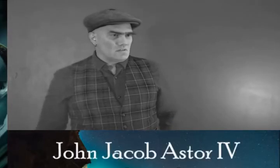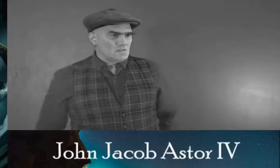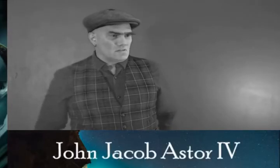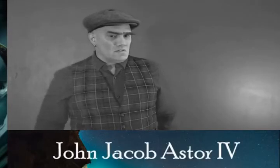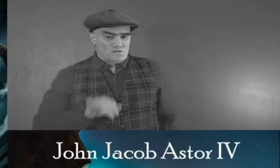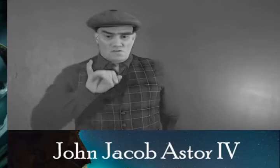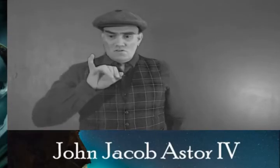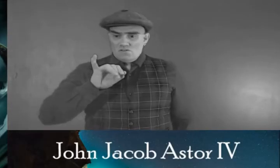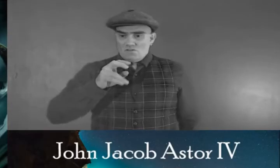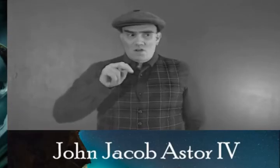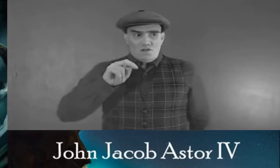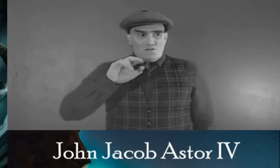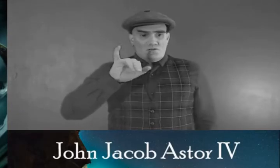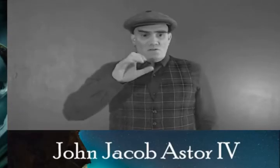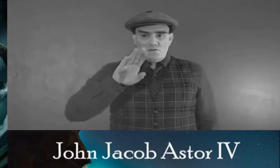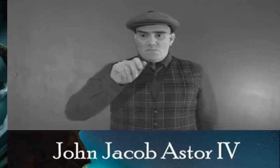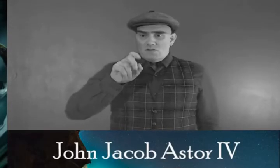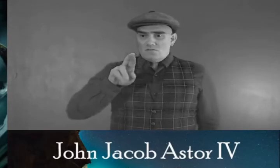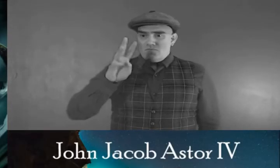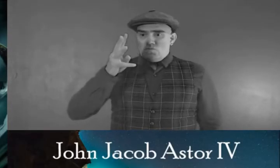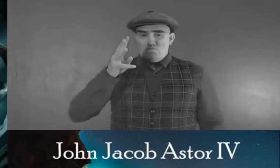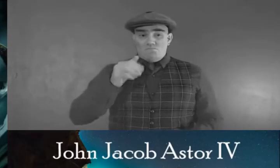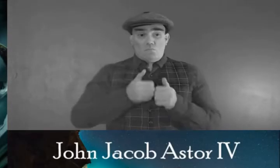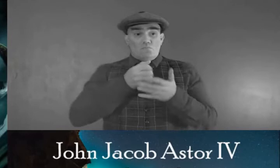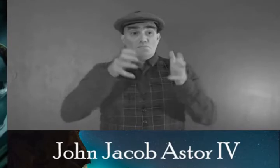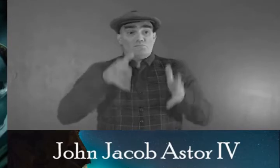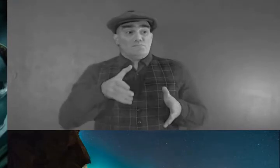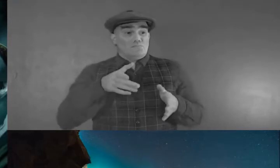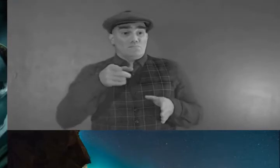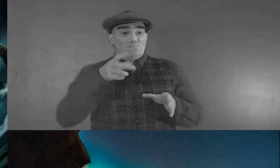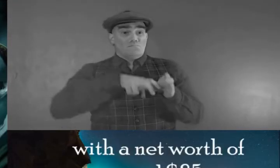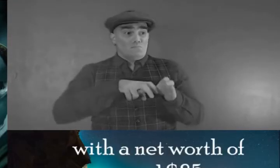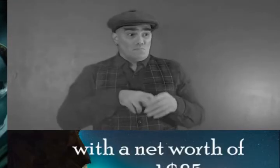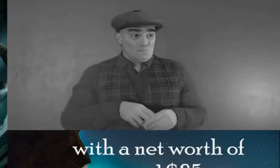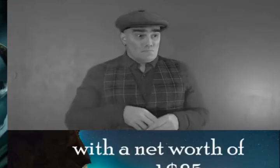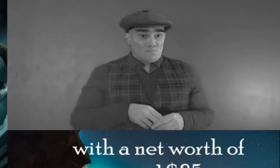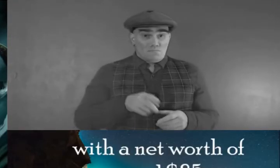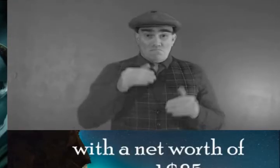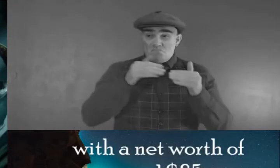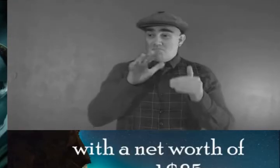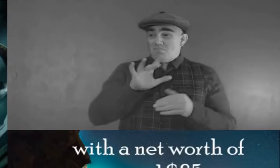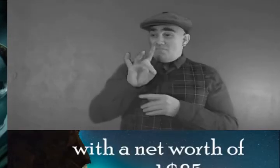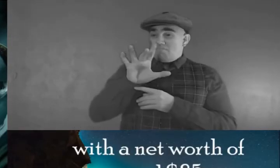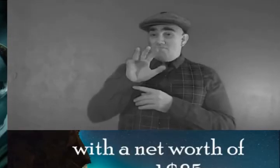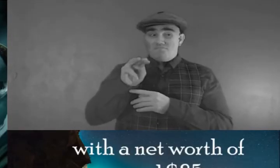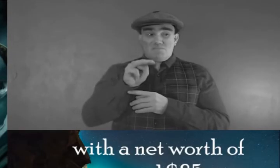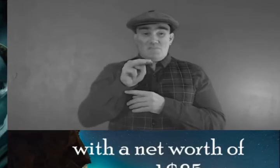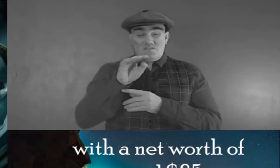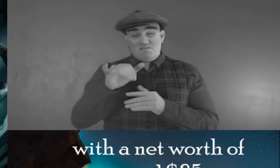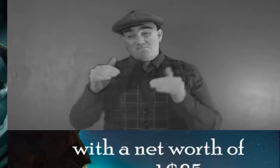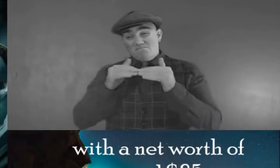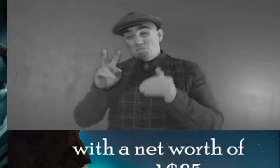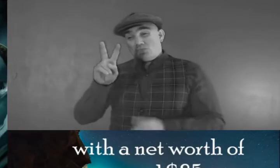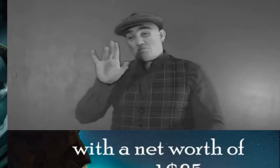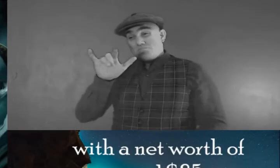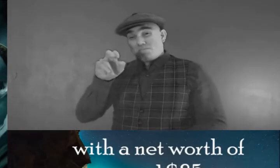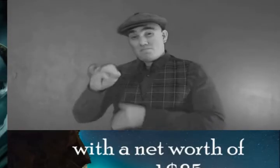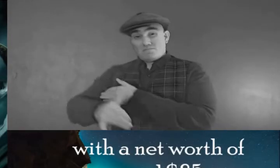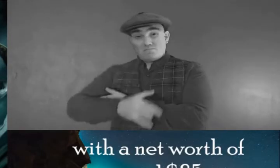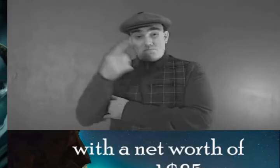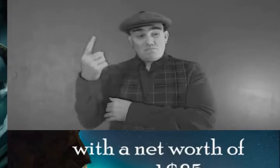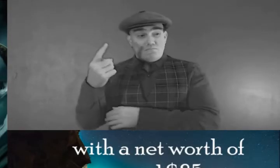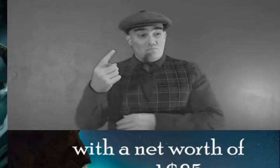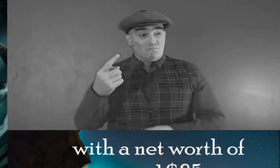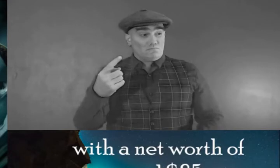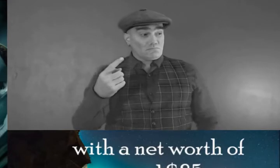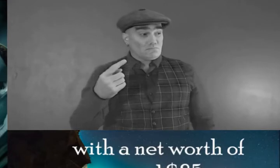John Jacob Astor IV was the richest passenger on board, with a net worth of around $85 million, approximately